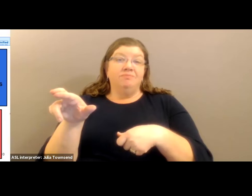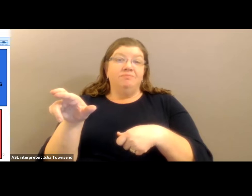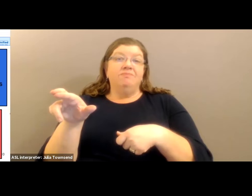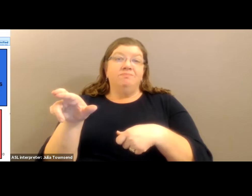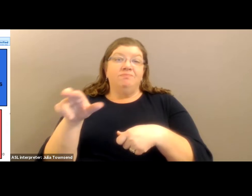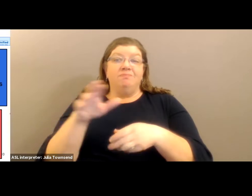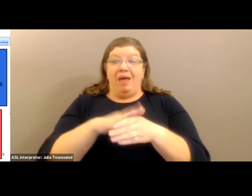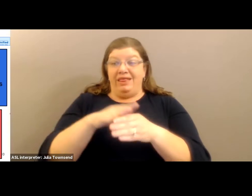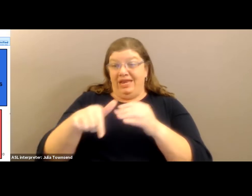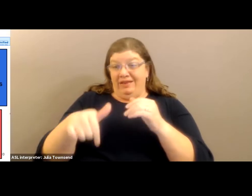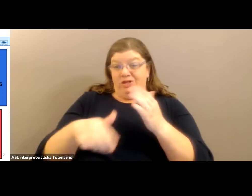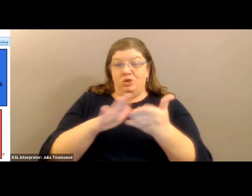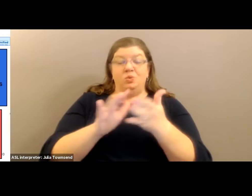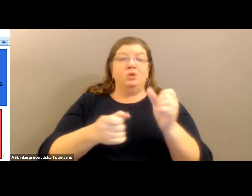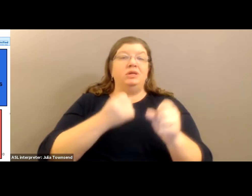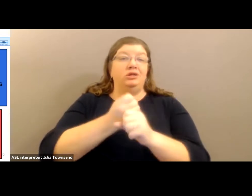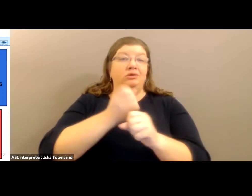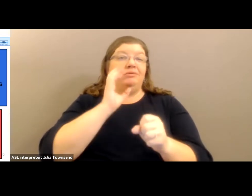by the end of this school year.